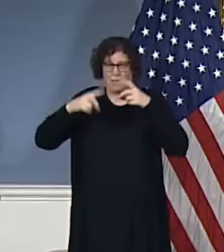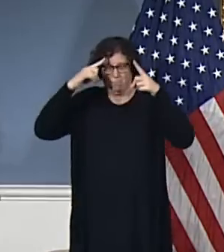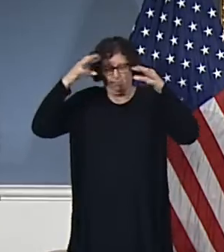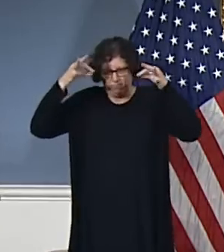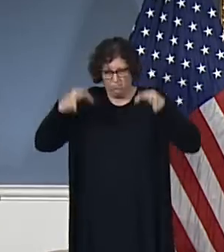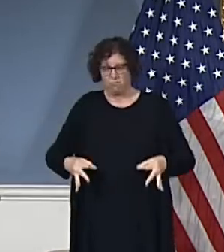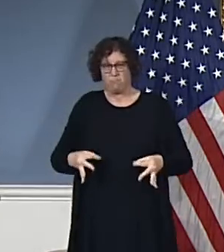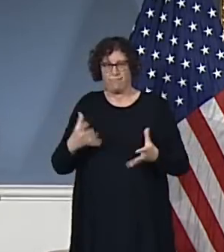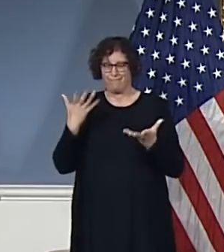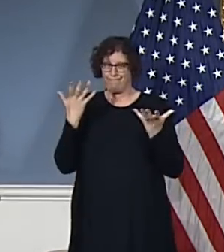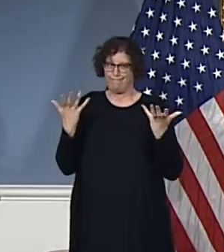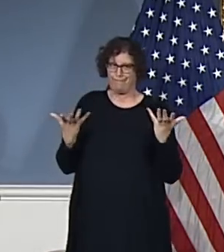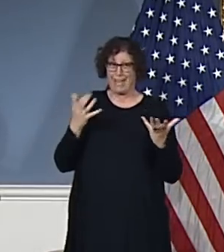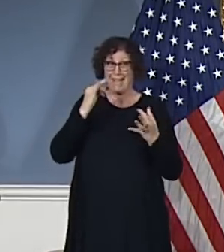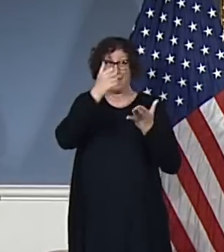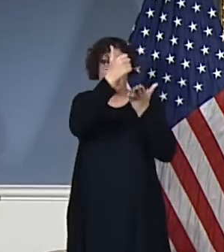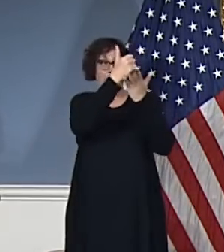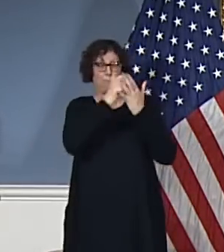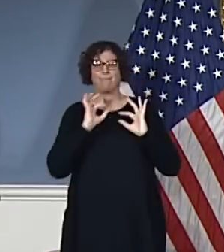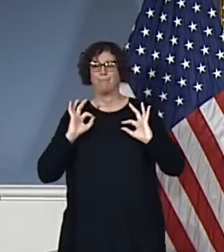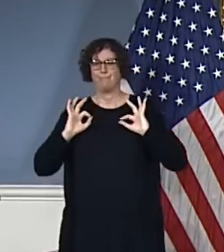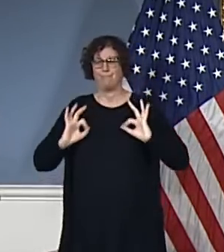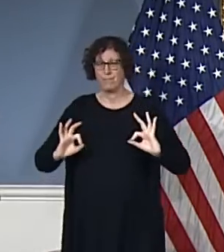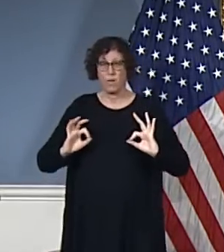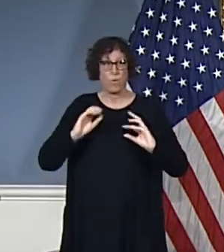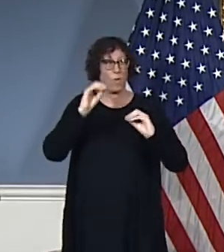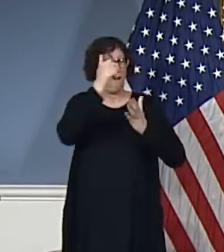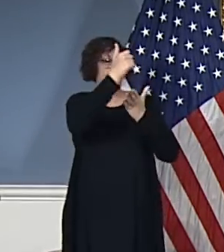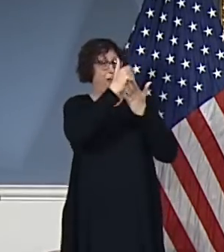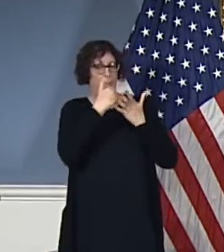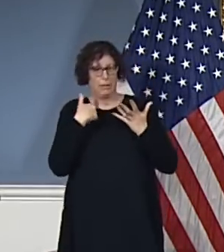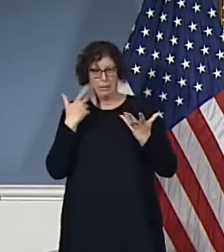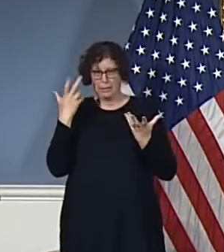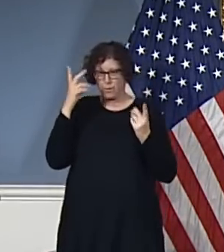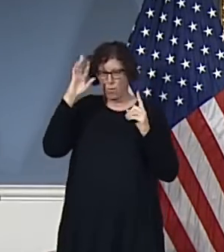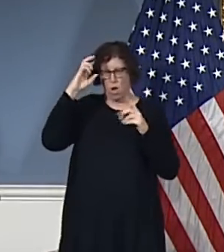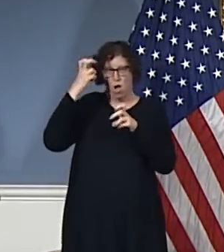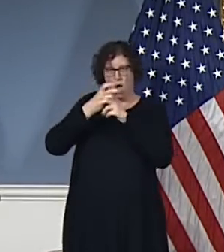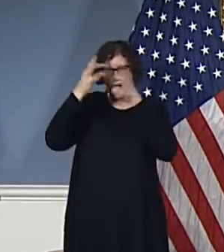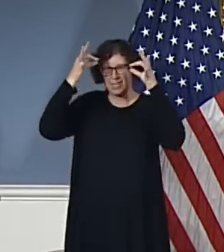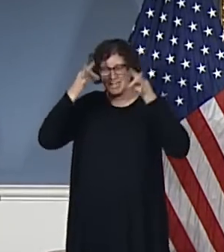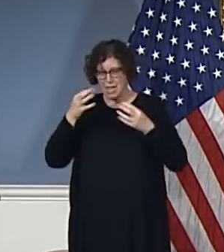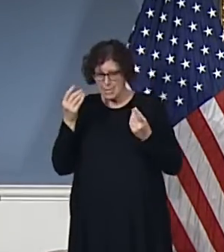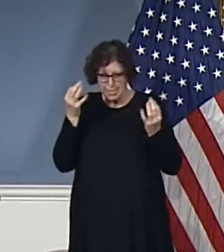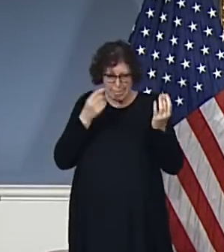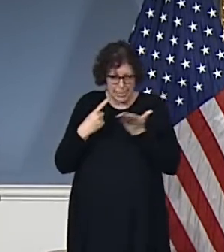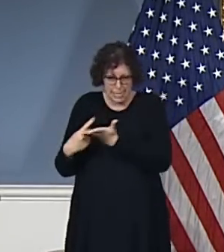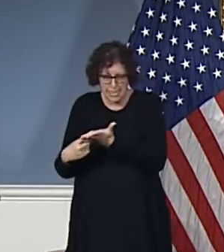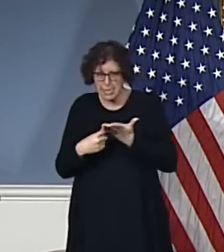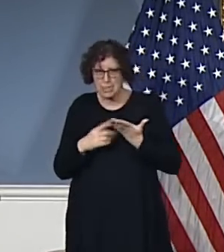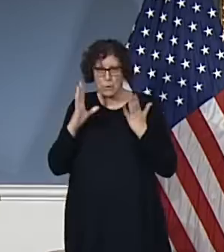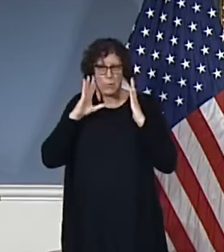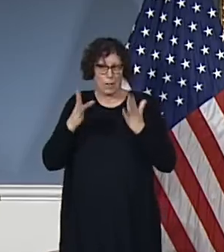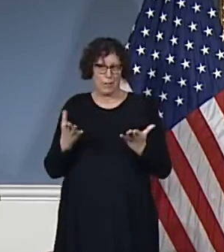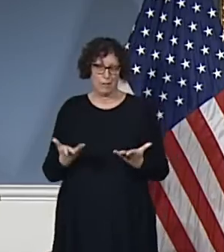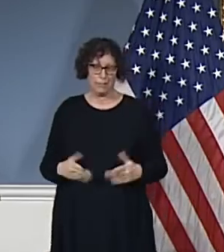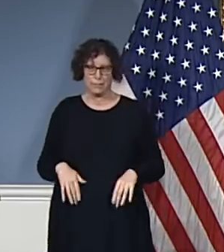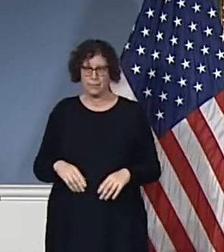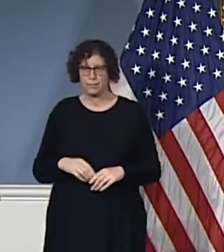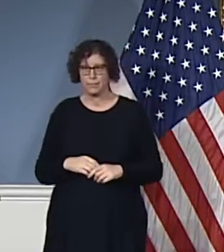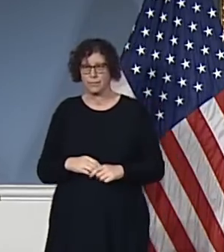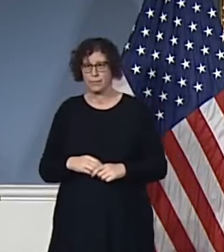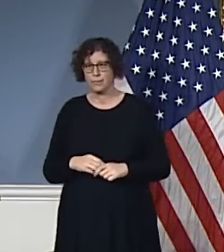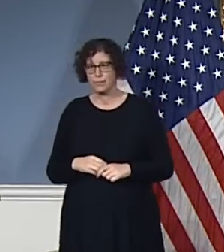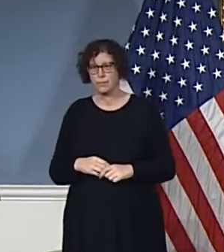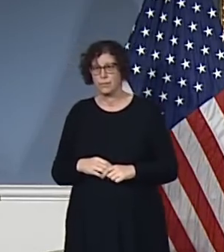The other question I had was in regards to Rikers. It's about those two dormitories, about the inmates who were inside who